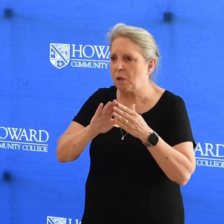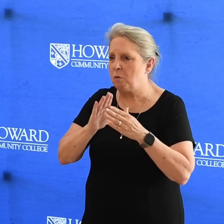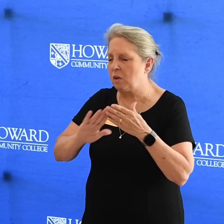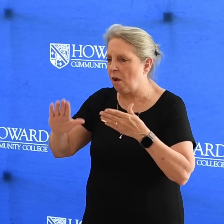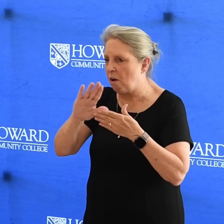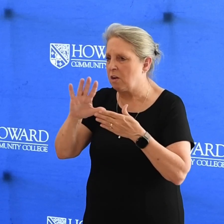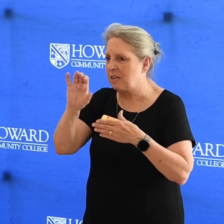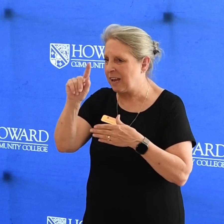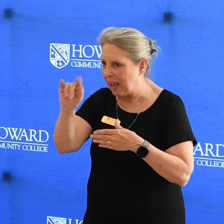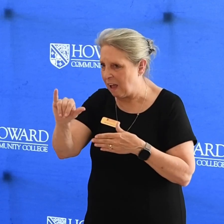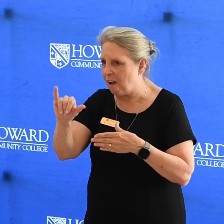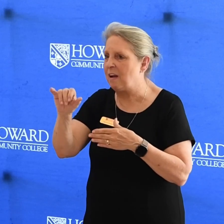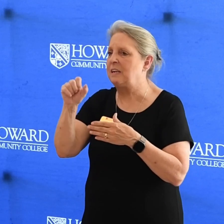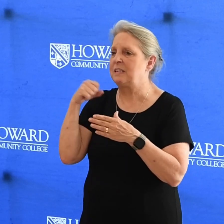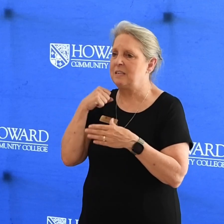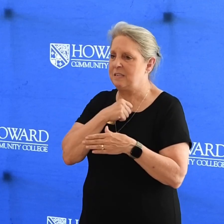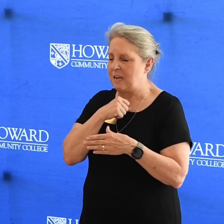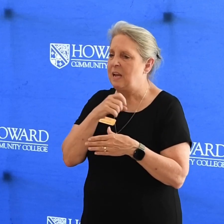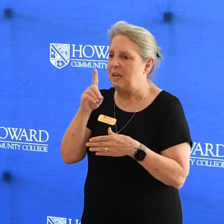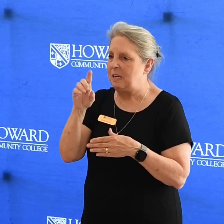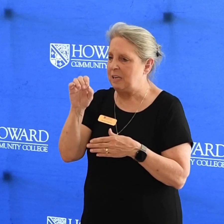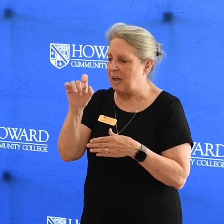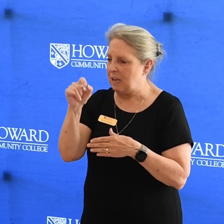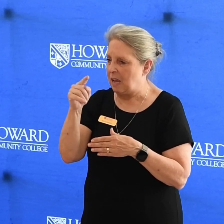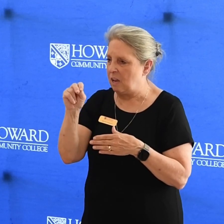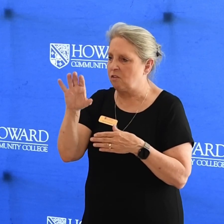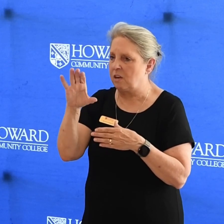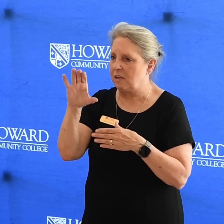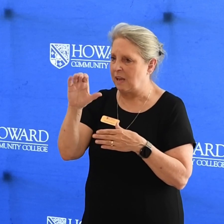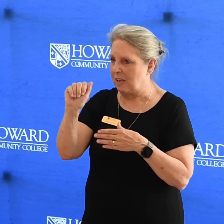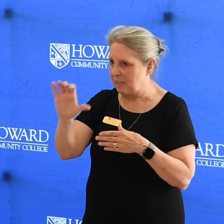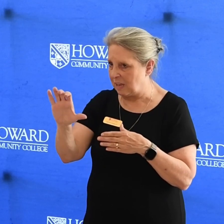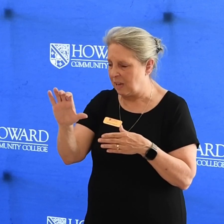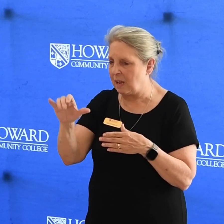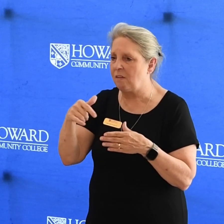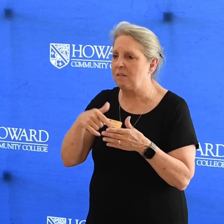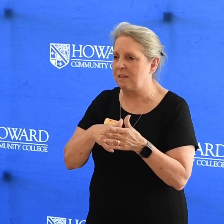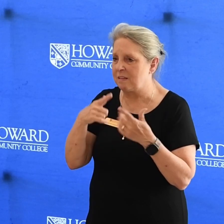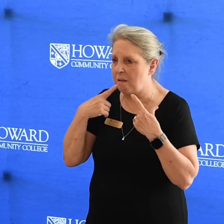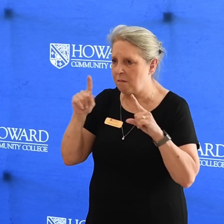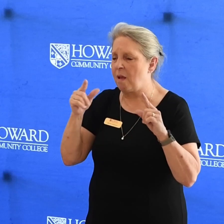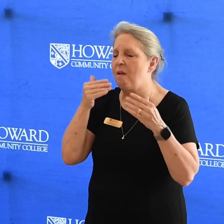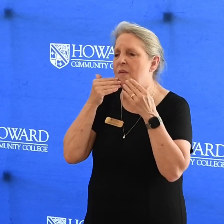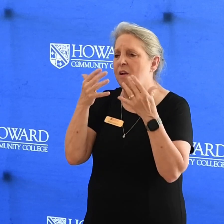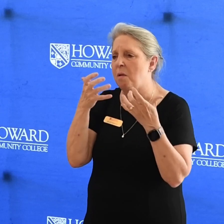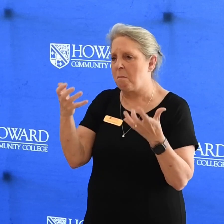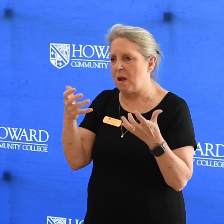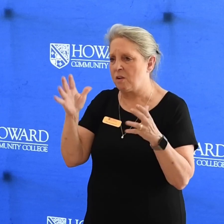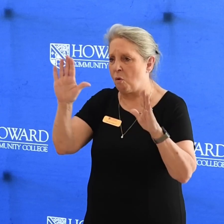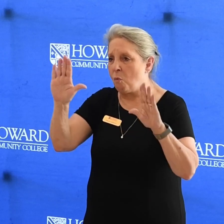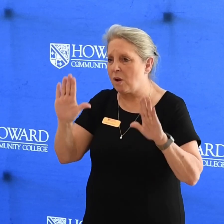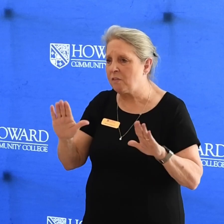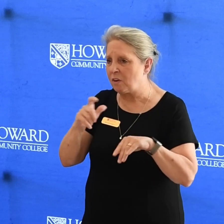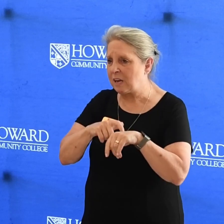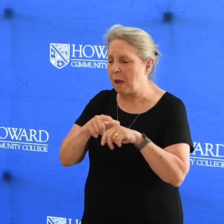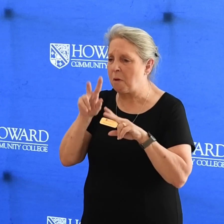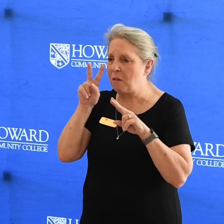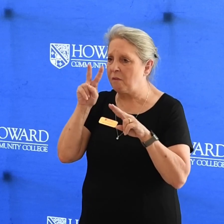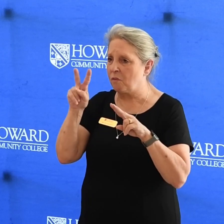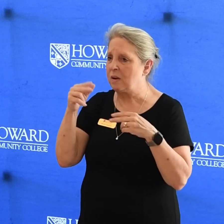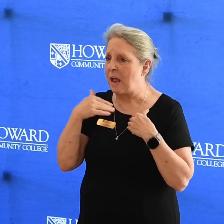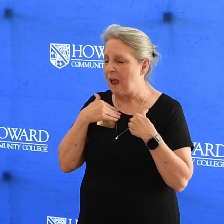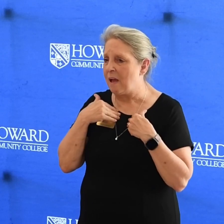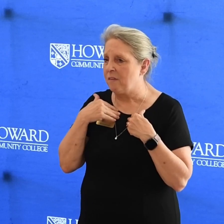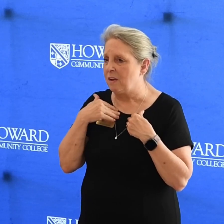the county, state delegation folks, county council to be able to make this happen. Thank you so much. This is a wonderful occasion. Looking forward to